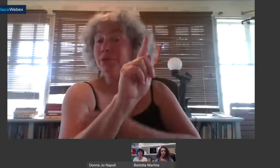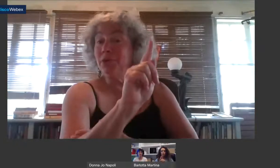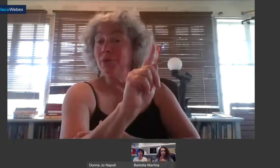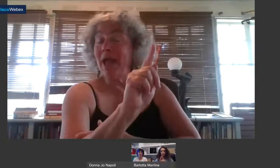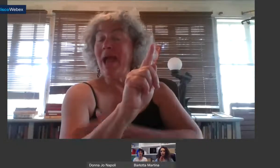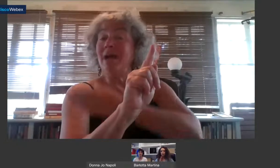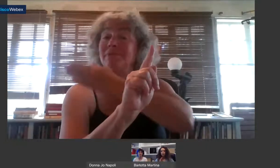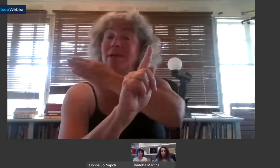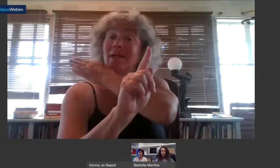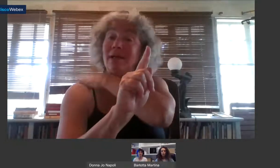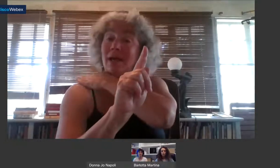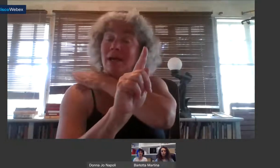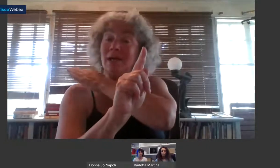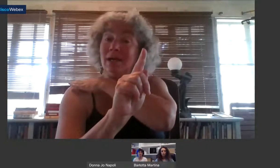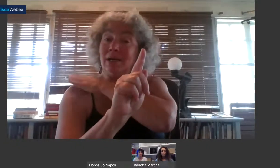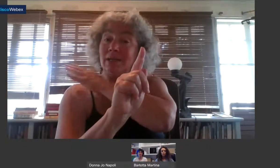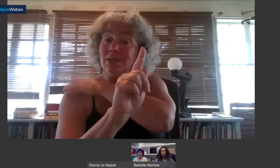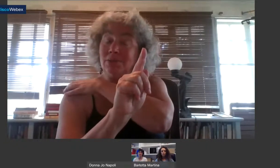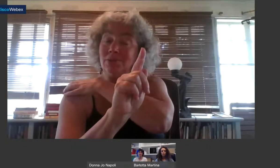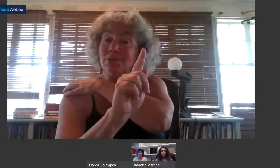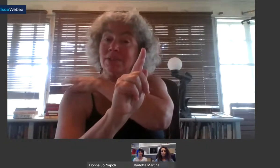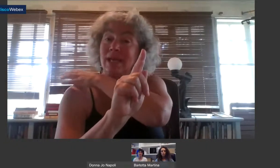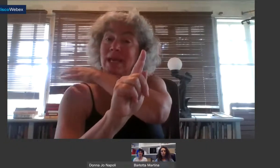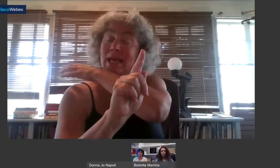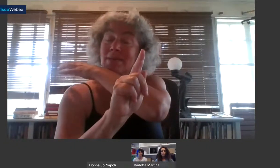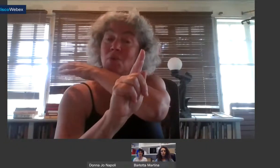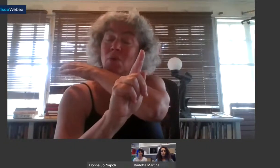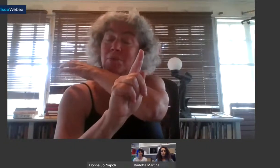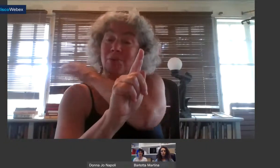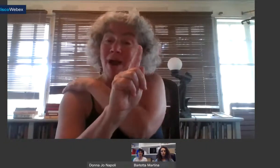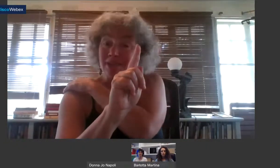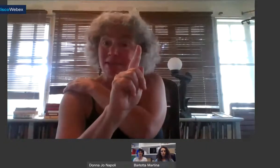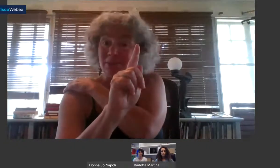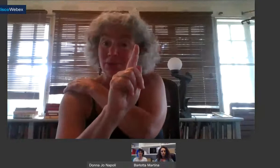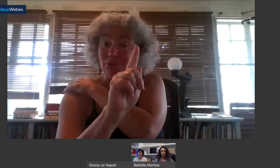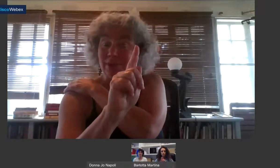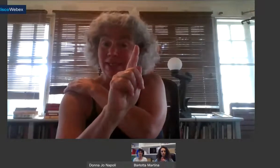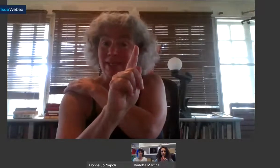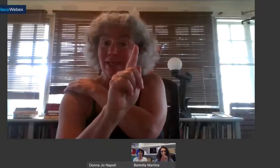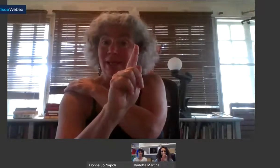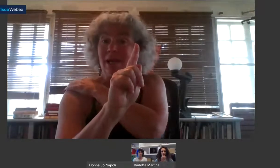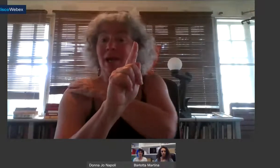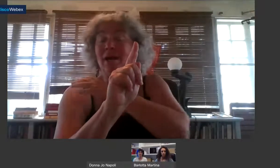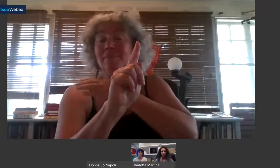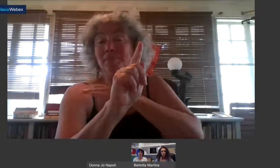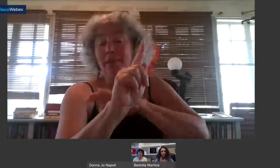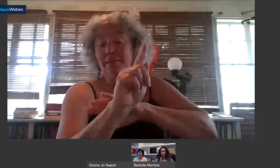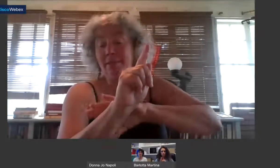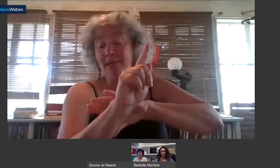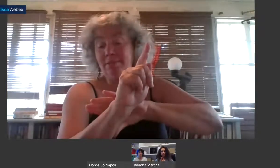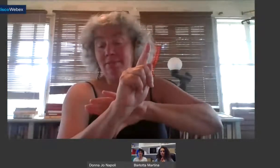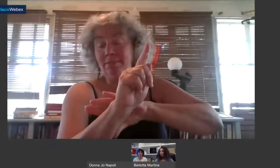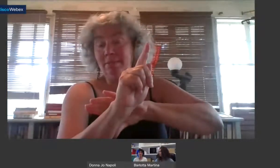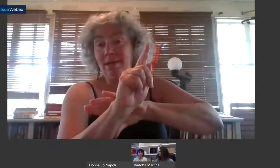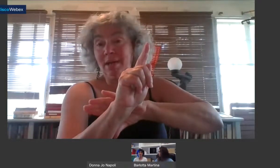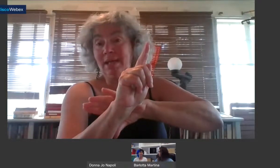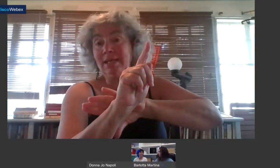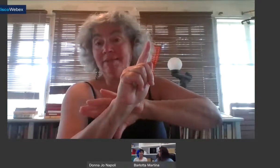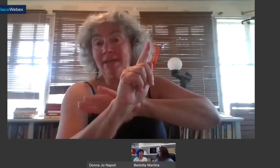you have used a more proximal joint than and given